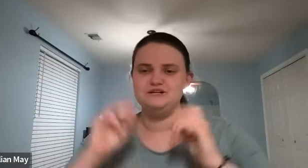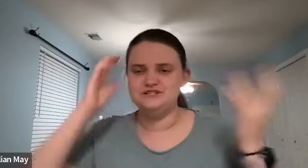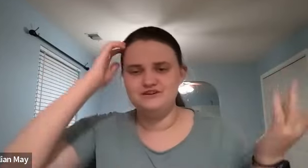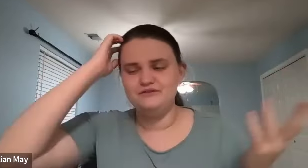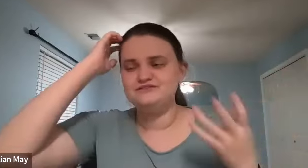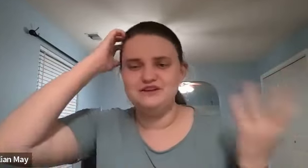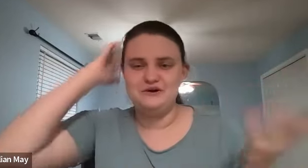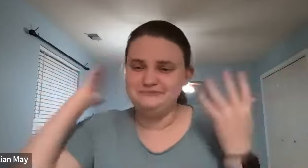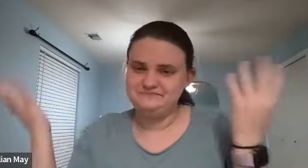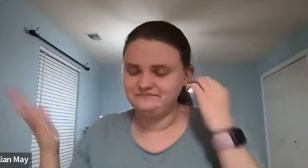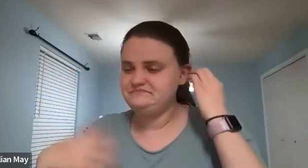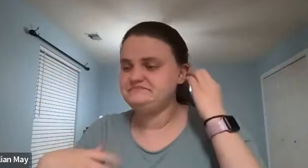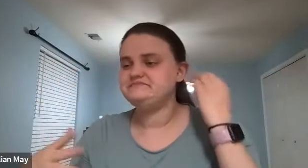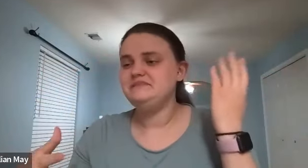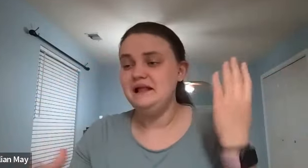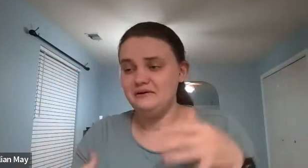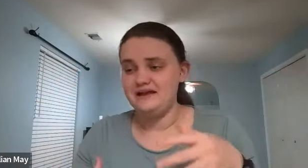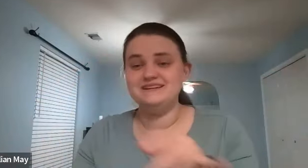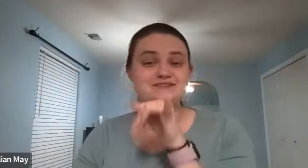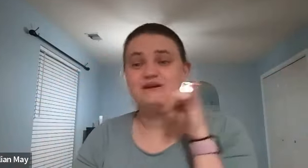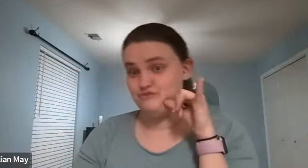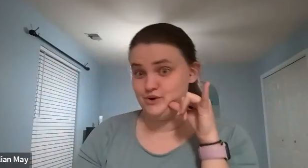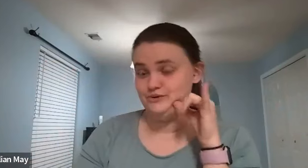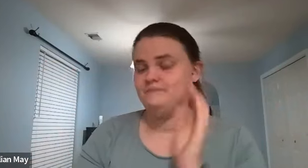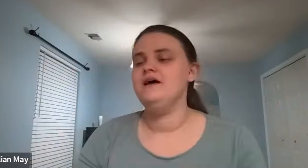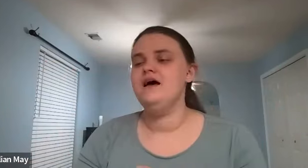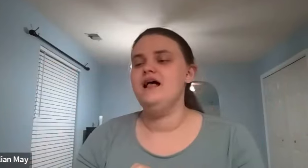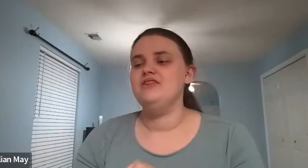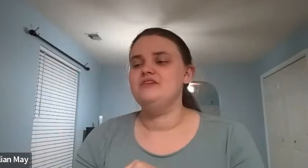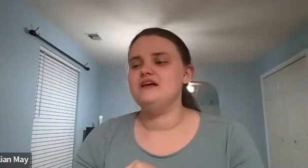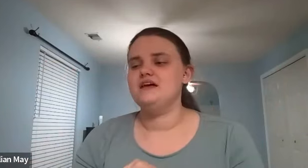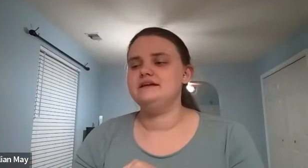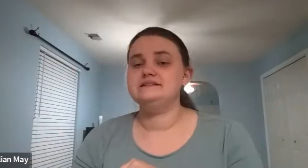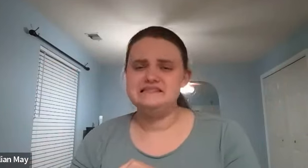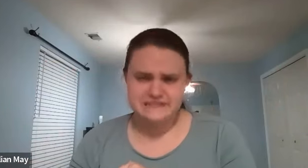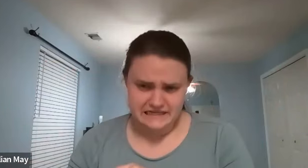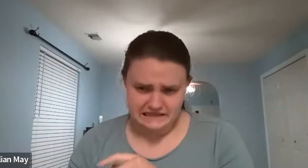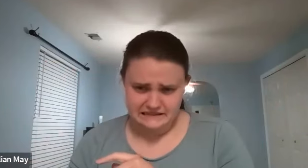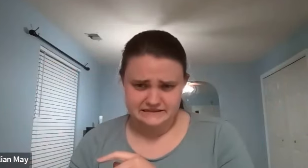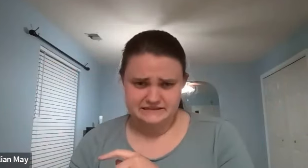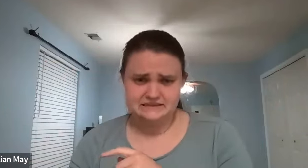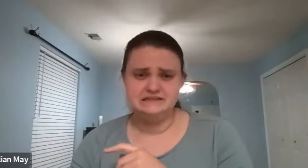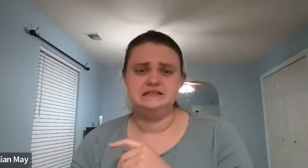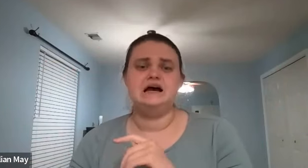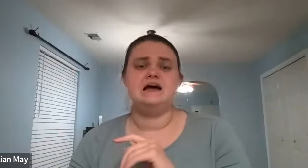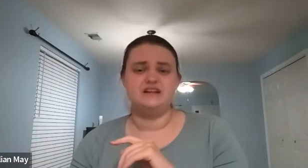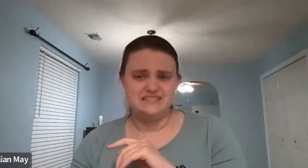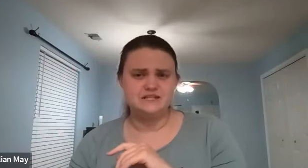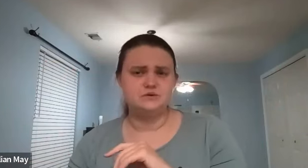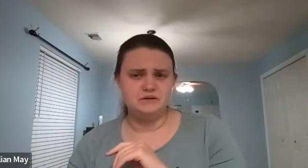situation solved. So, okay. So anyway, so we have rude. Then sick. I thought sick would be